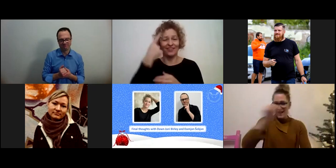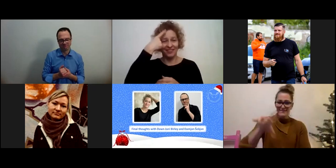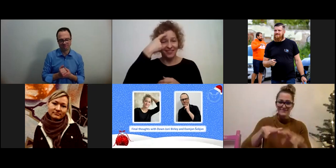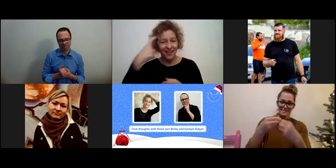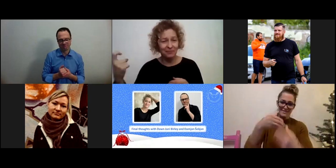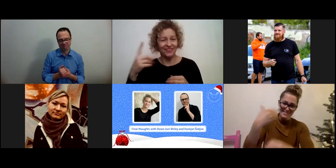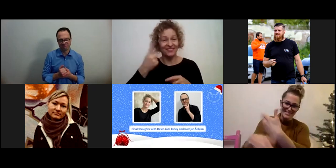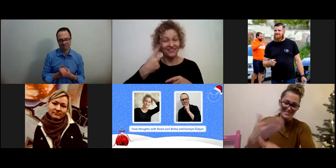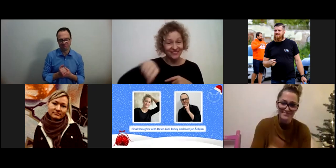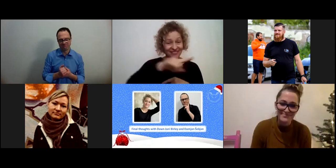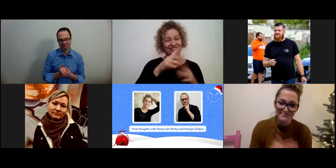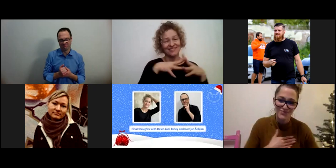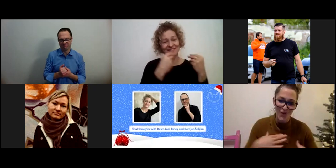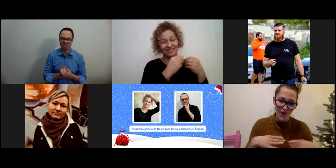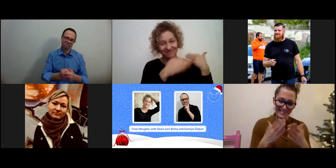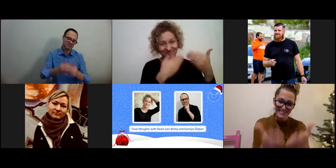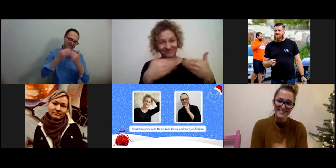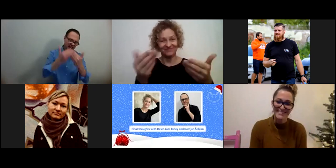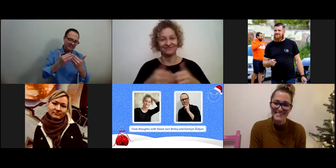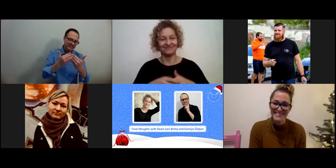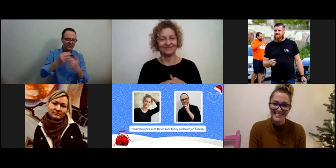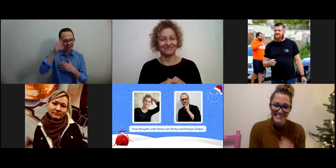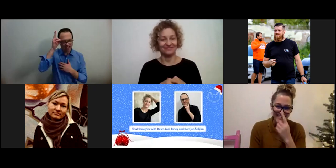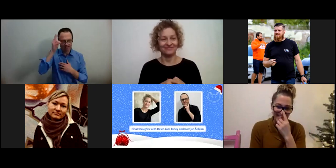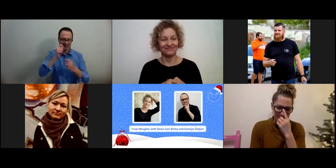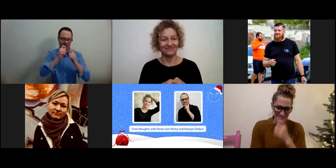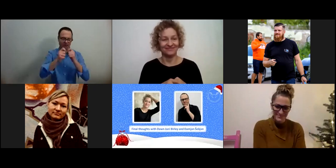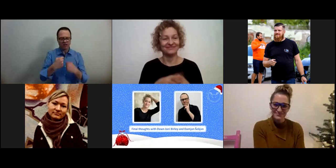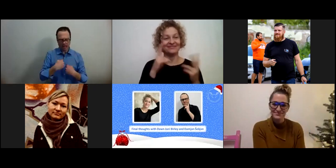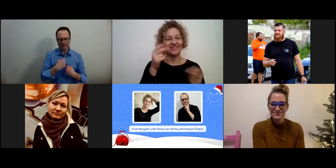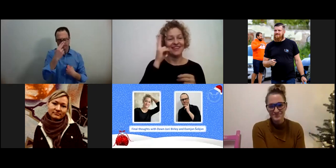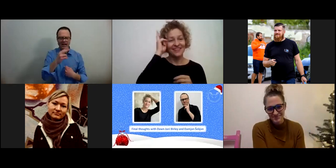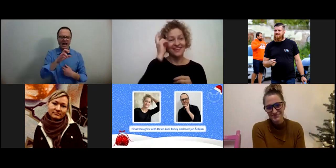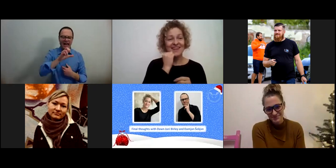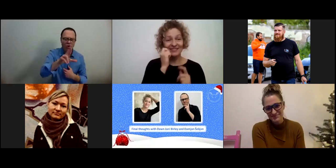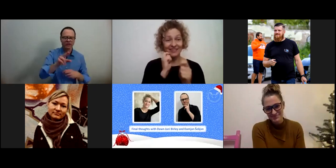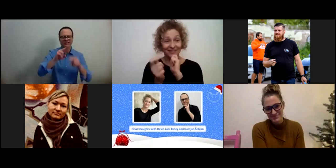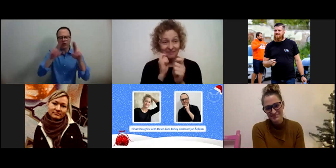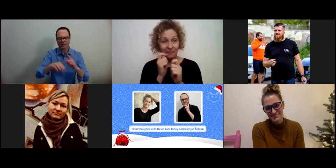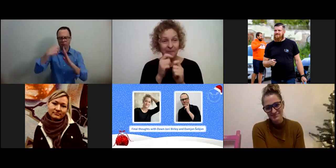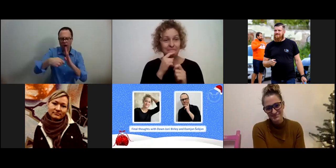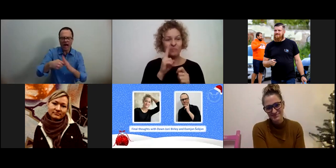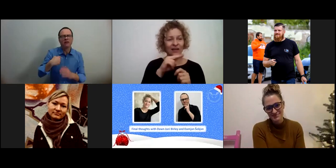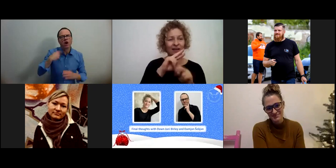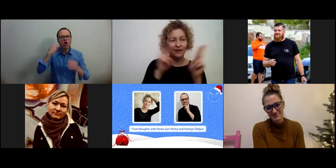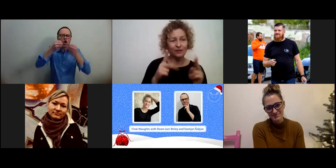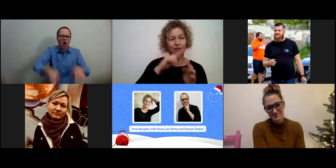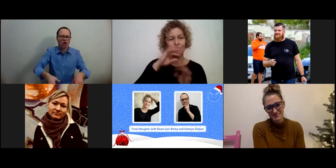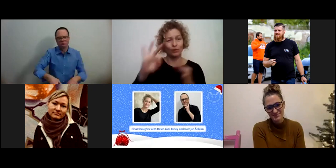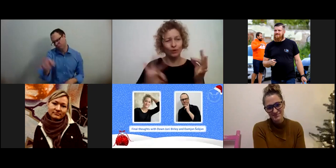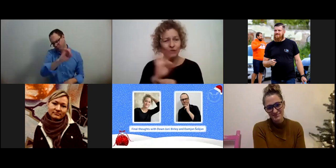family. And your family can have you back, Dami. Thank you, Dawn.